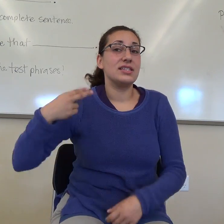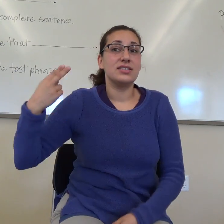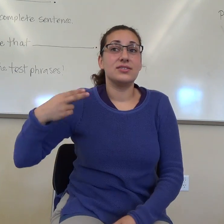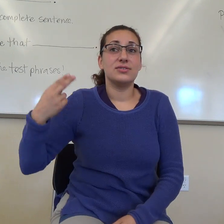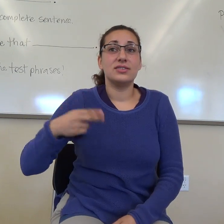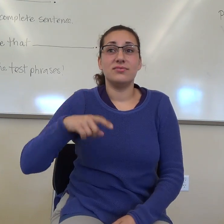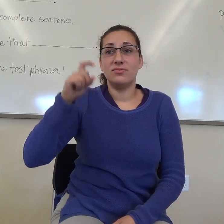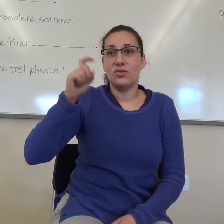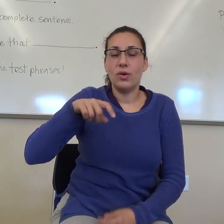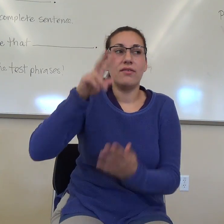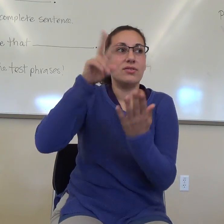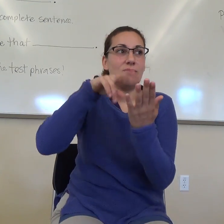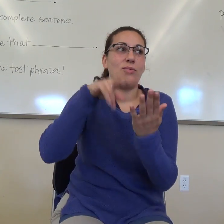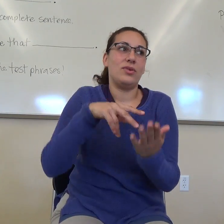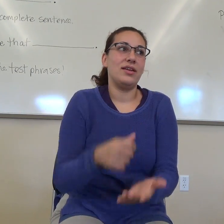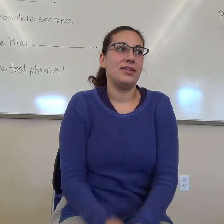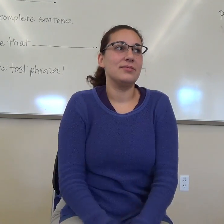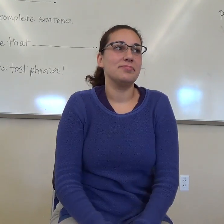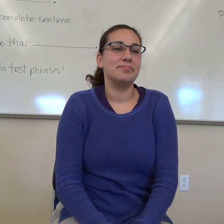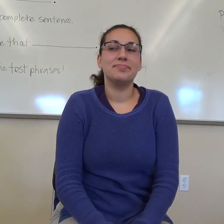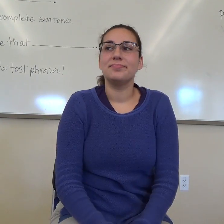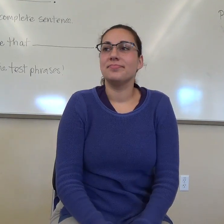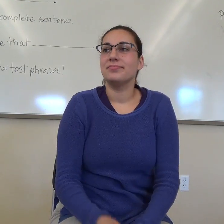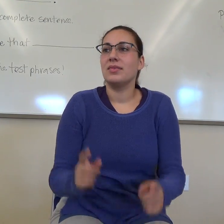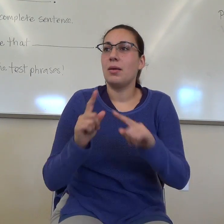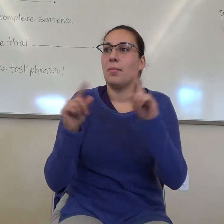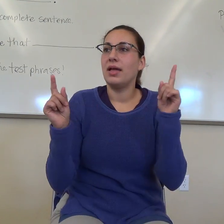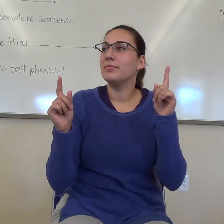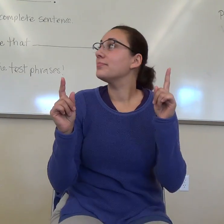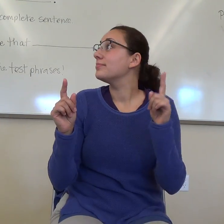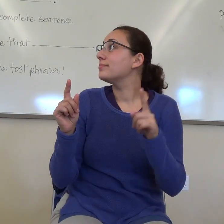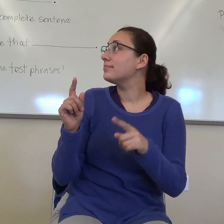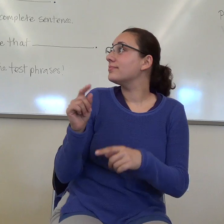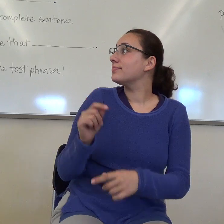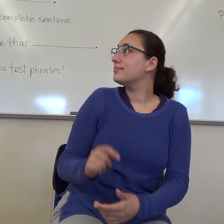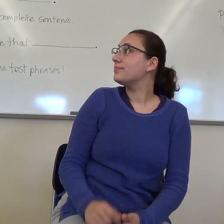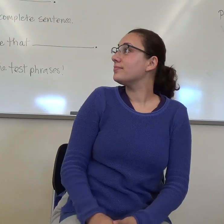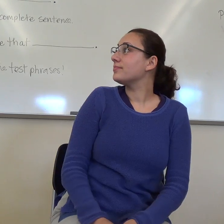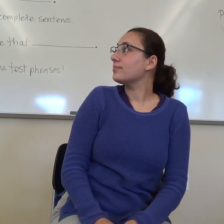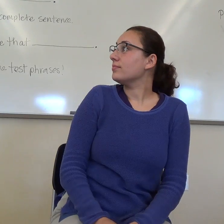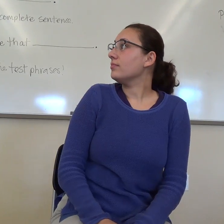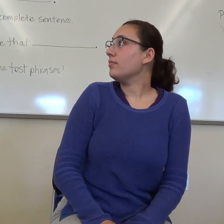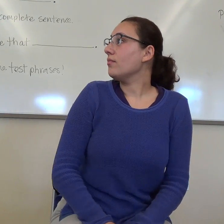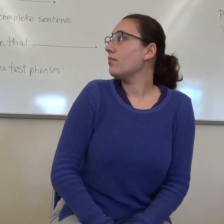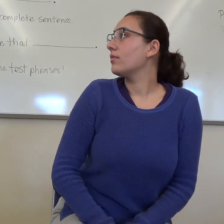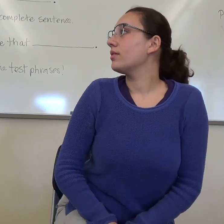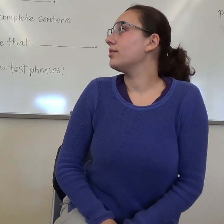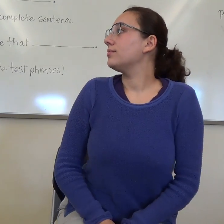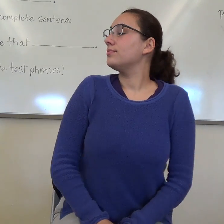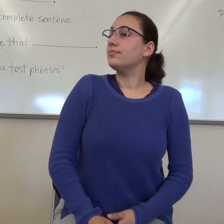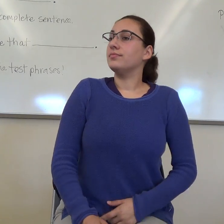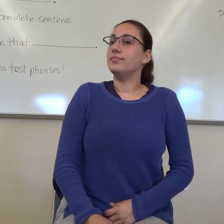to wade through. But remember our task